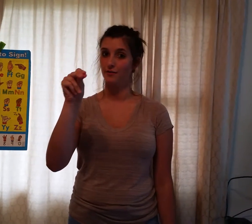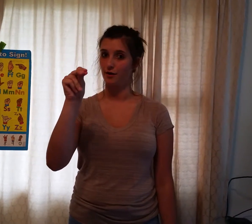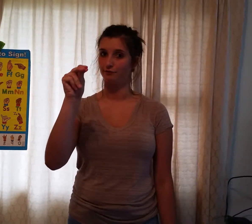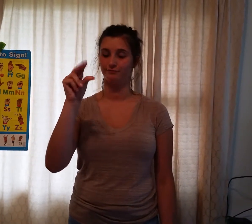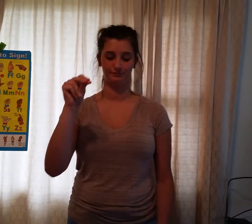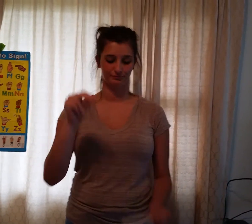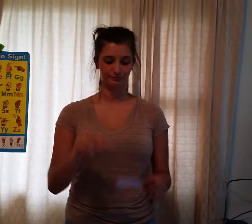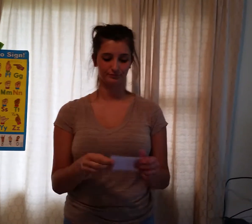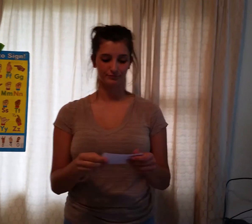no.